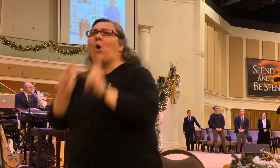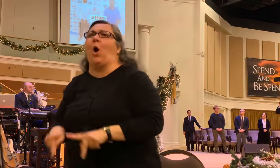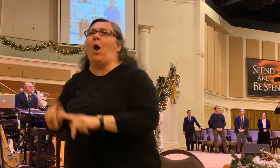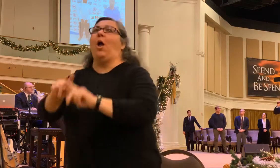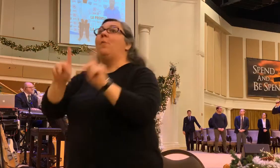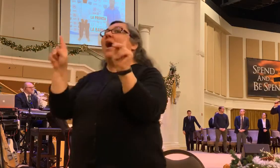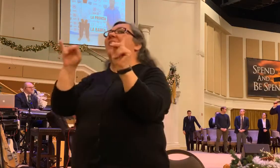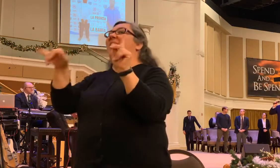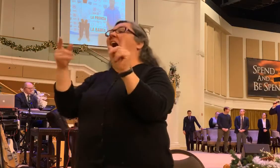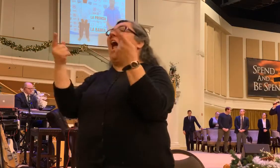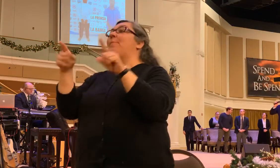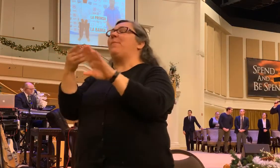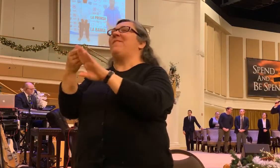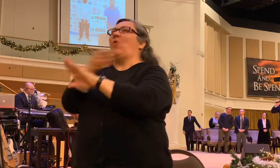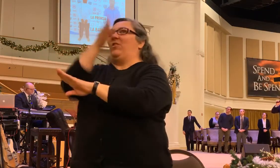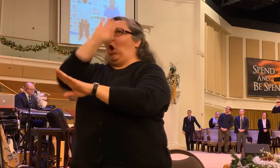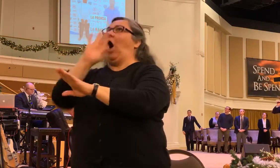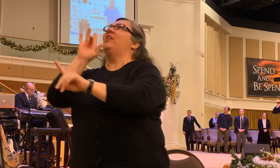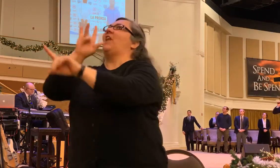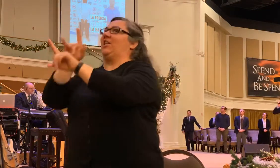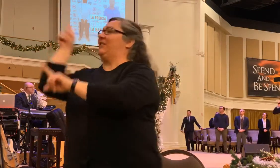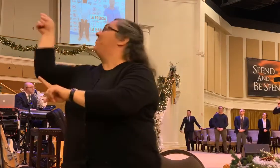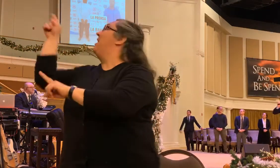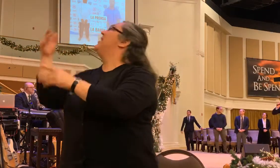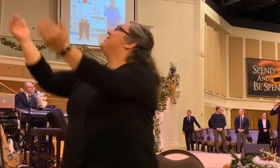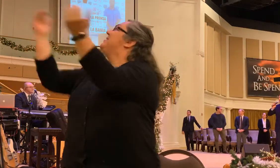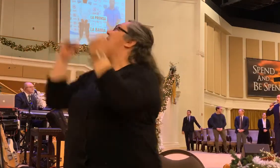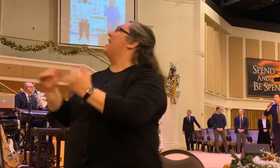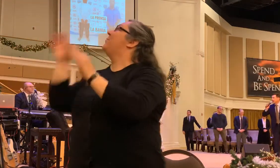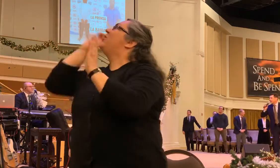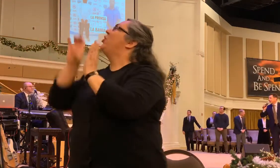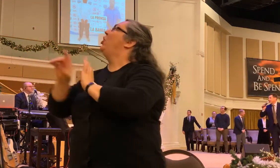all before God got a hold of him. Let me show you the next picture.